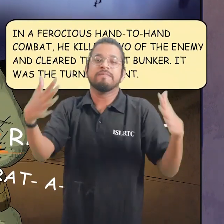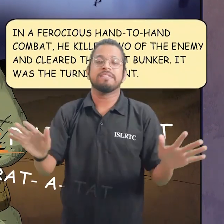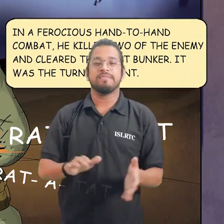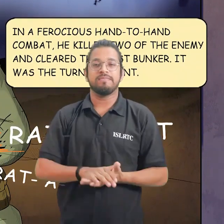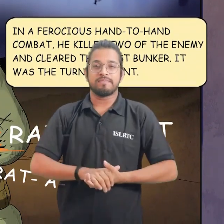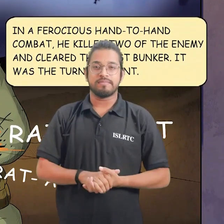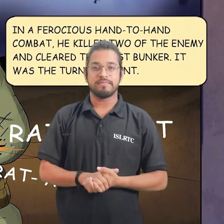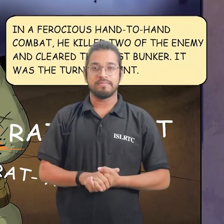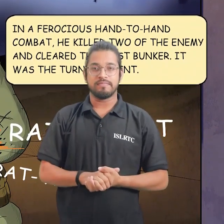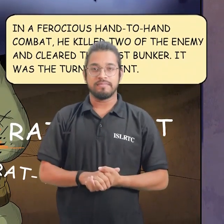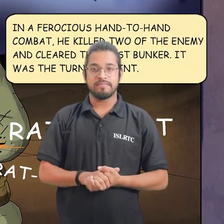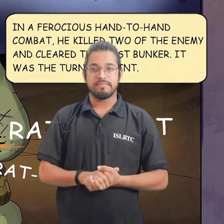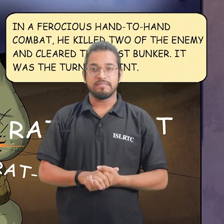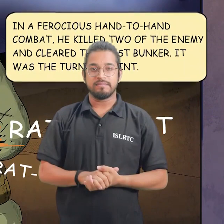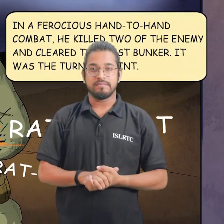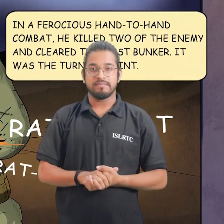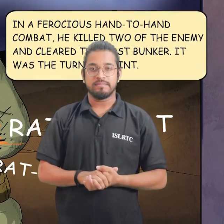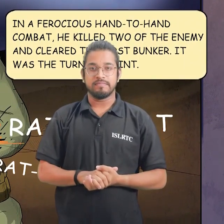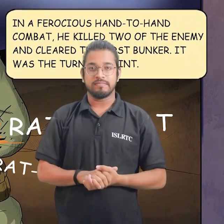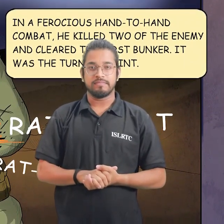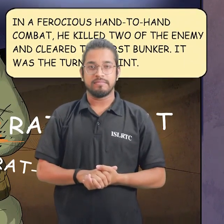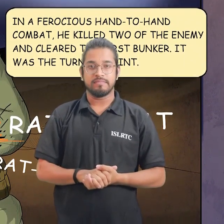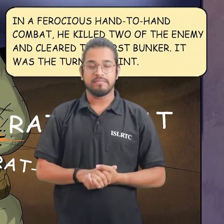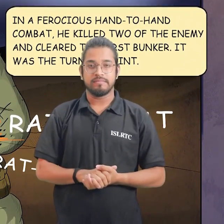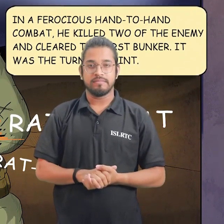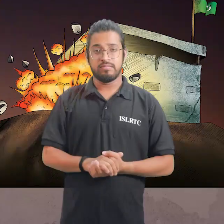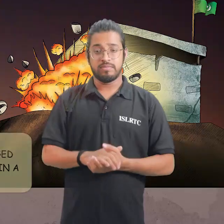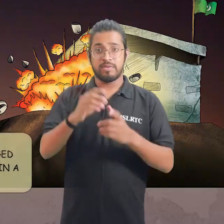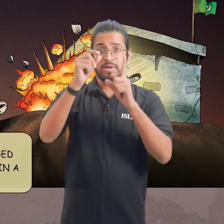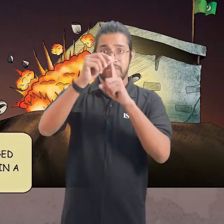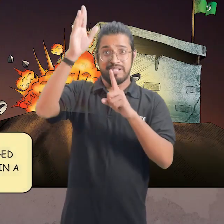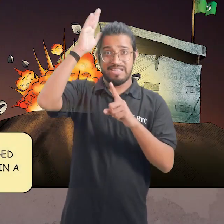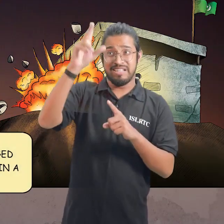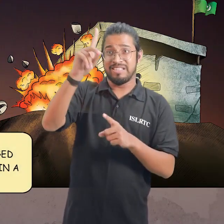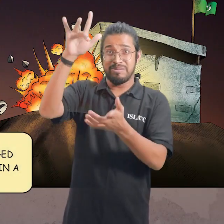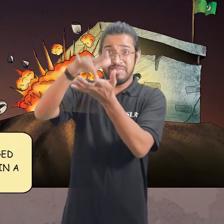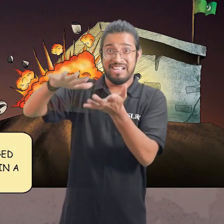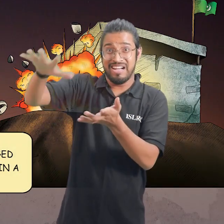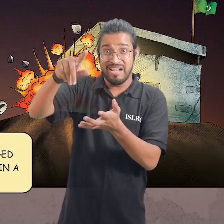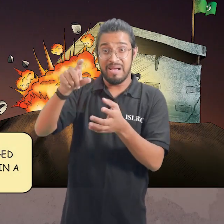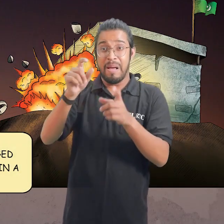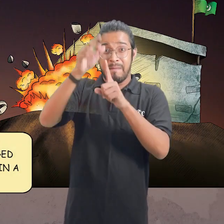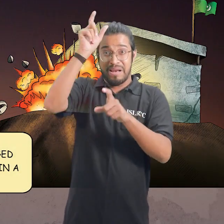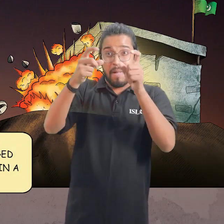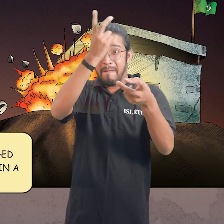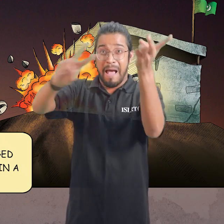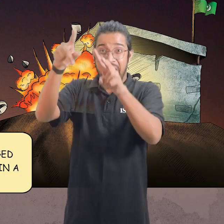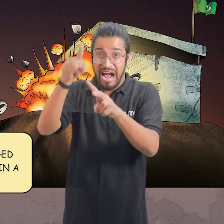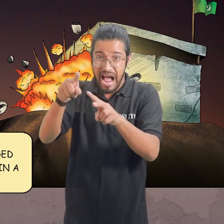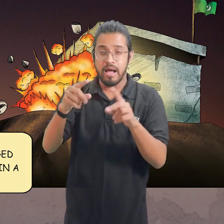and cleared the first bunker. It was the turning point. Before the Pakistani soldiers could